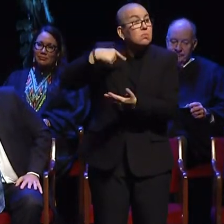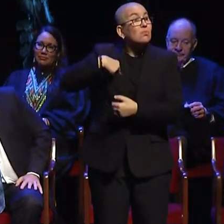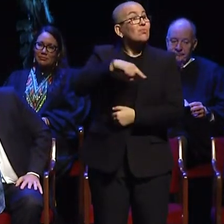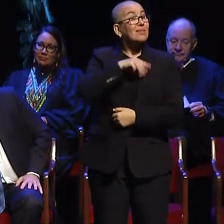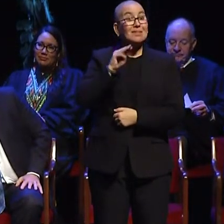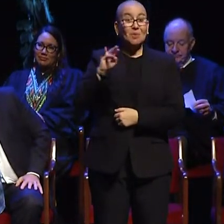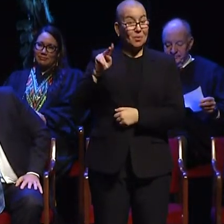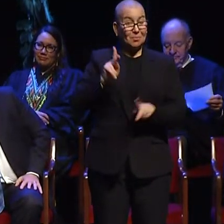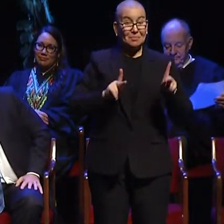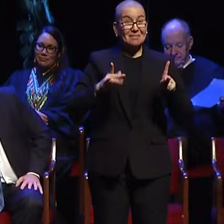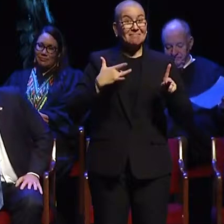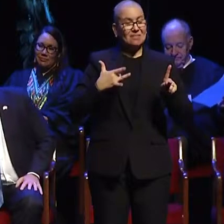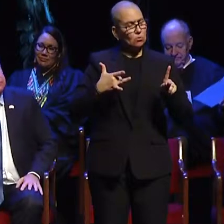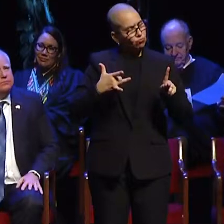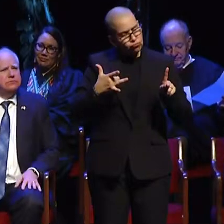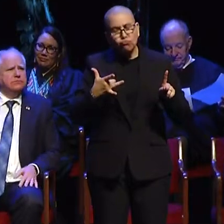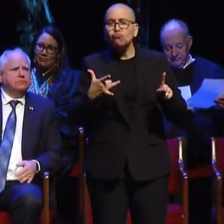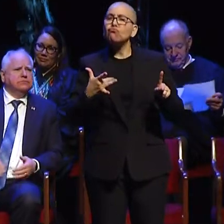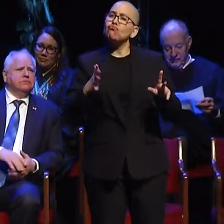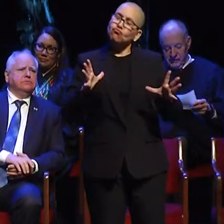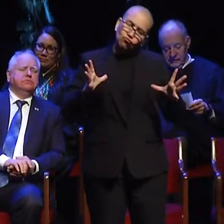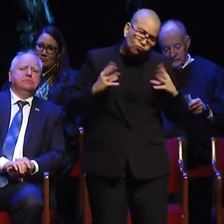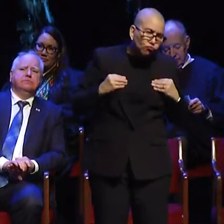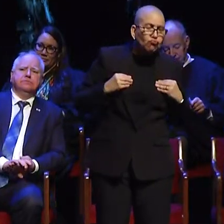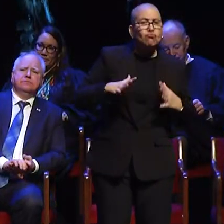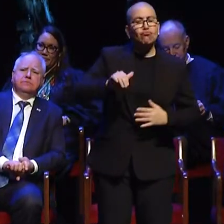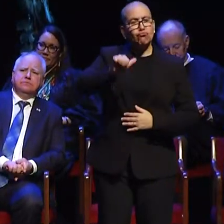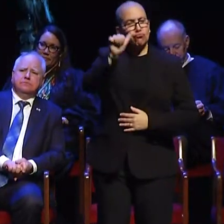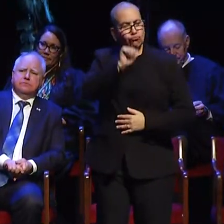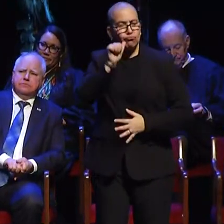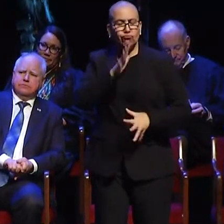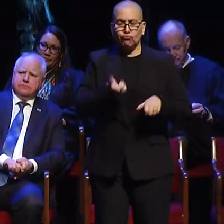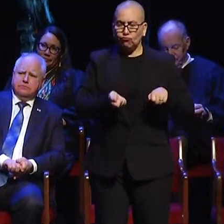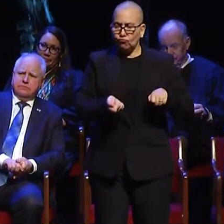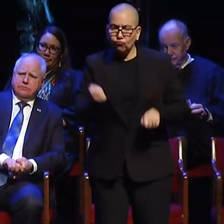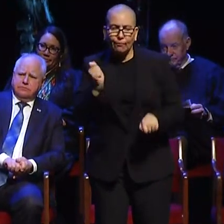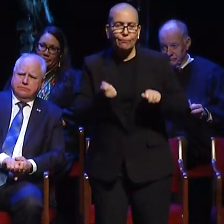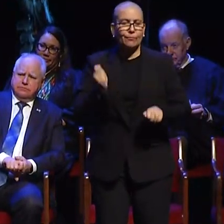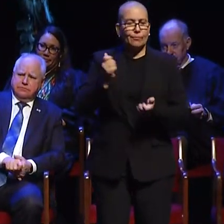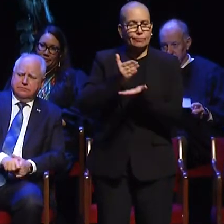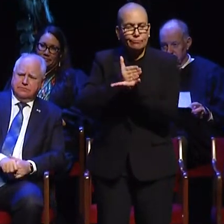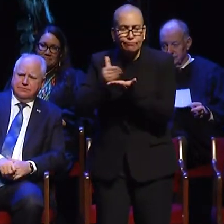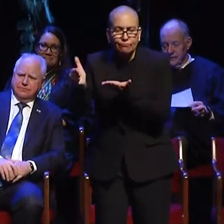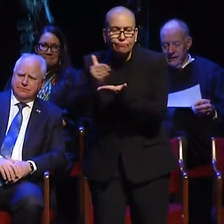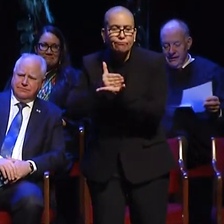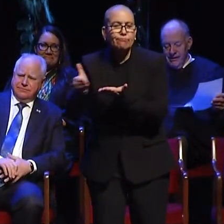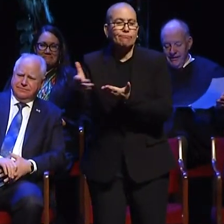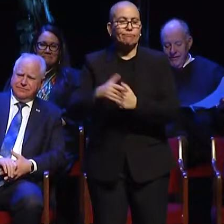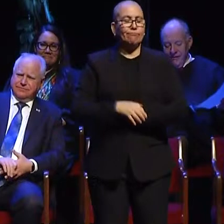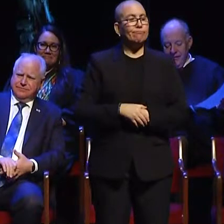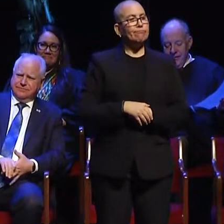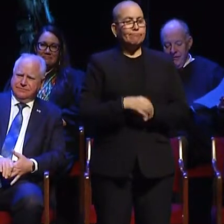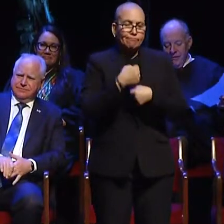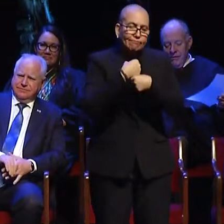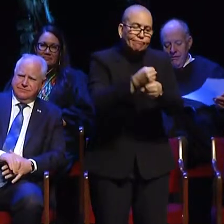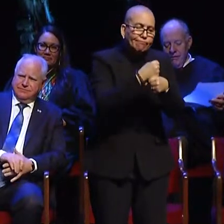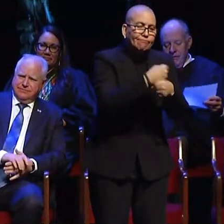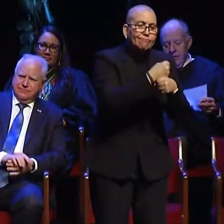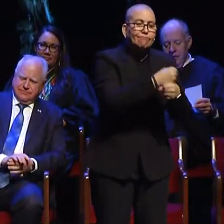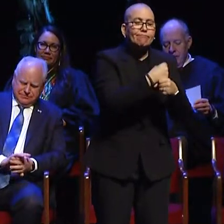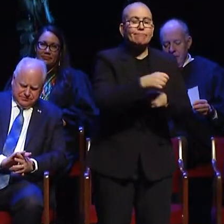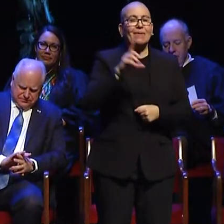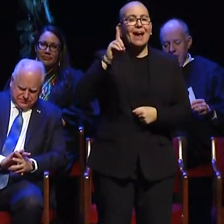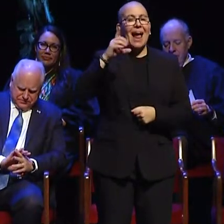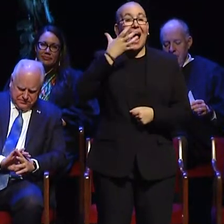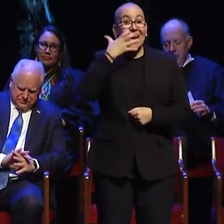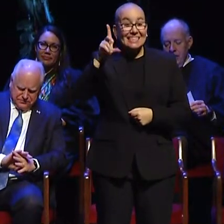and figuratively. We deliver hot dishes, not casseroles, and we plow